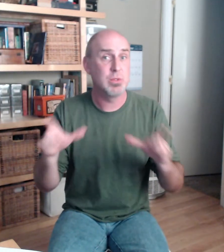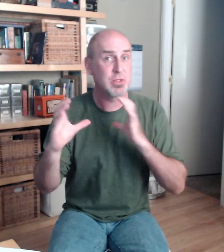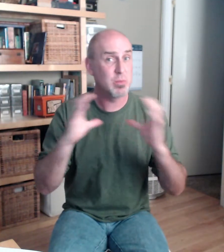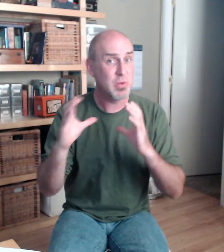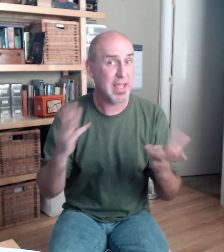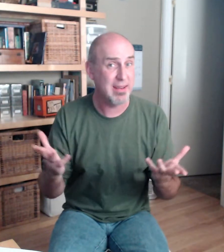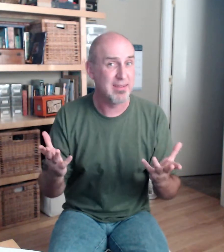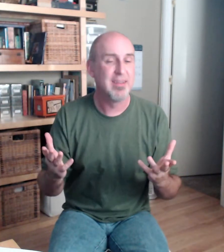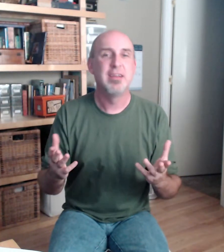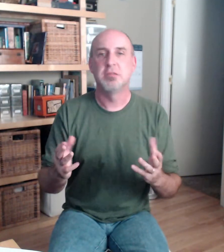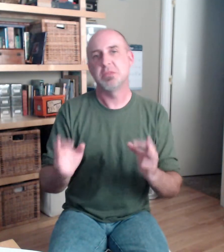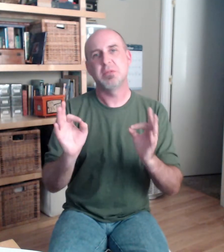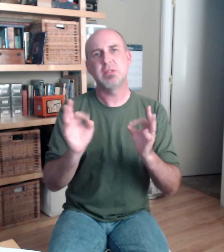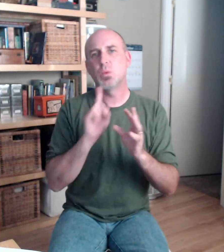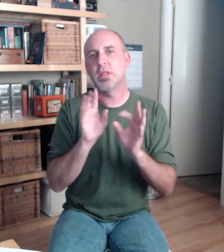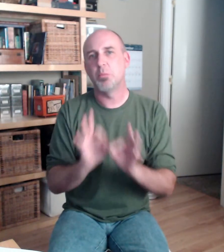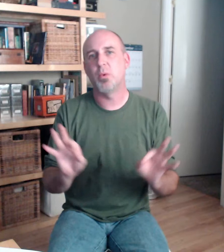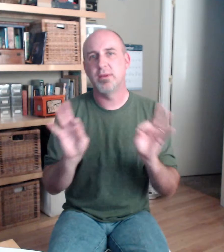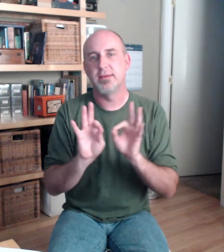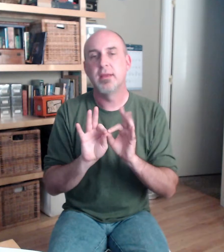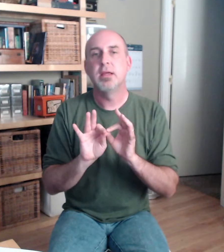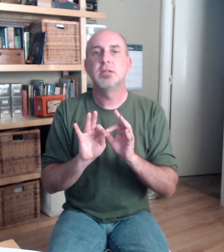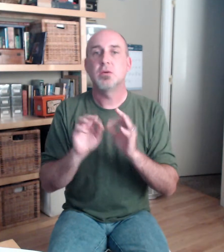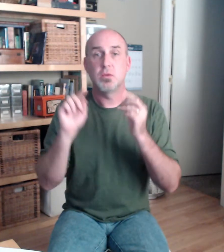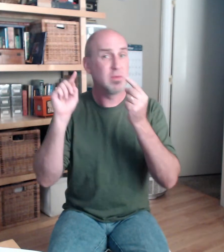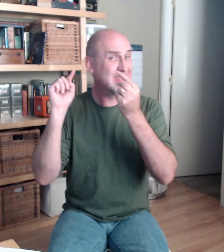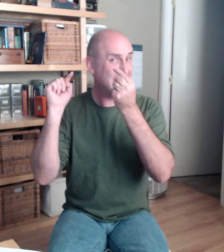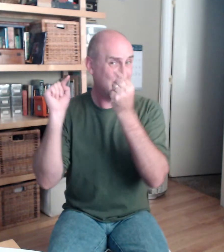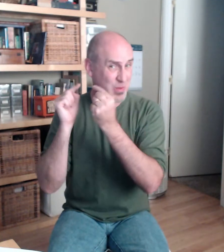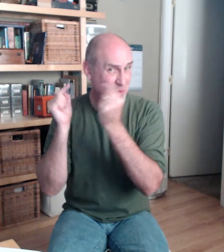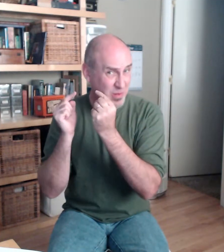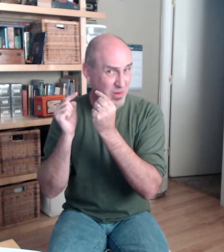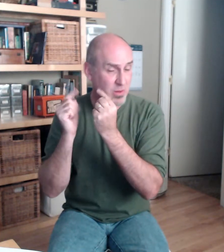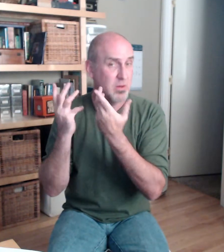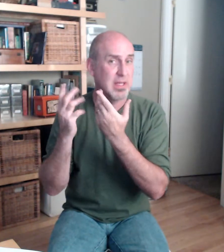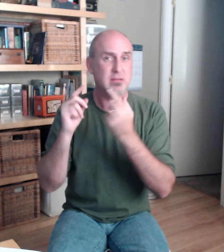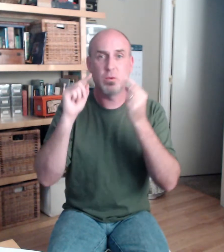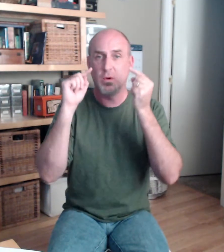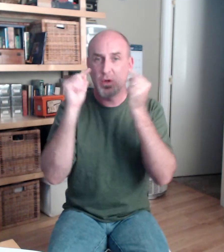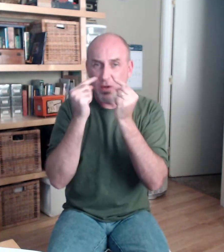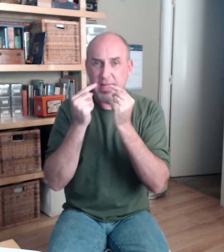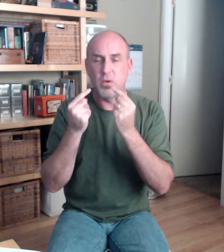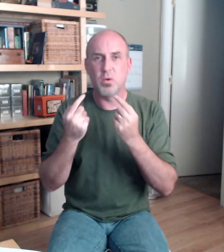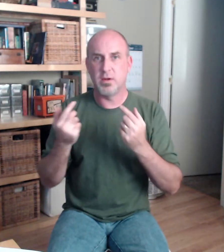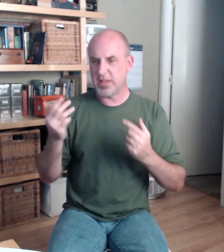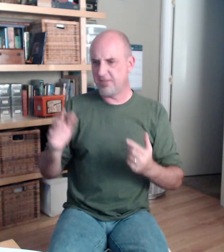to communicate it. So this is really important. So you want to say, you know, hurting, or if they